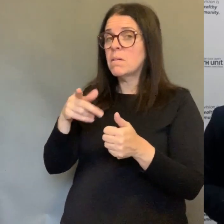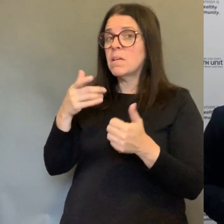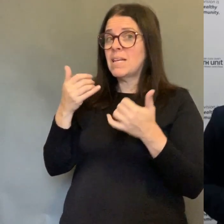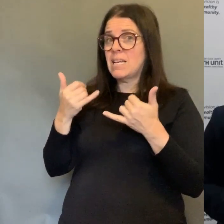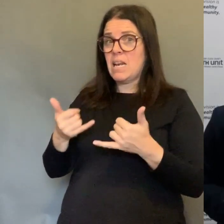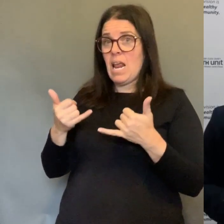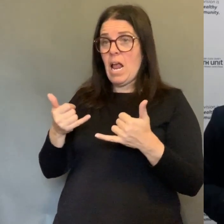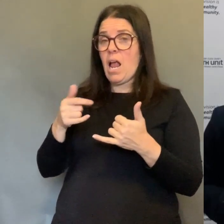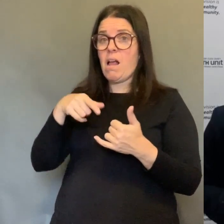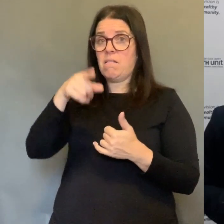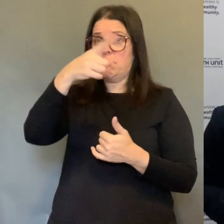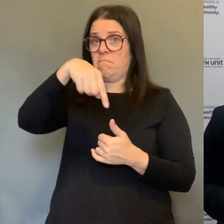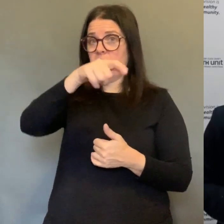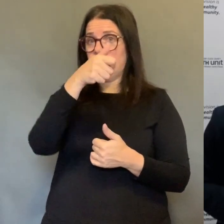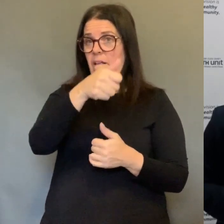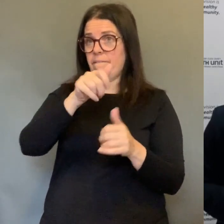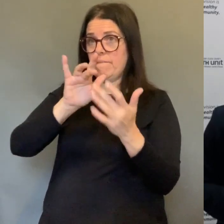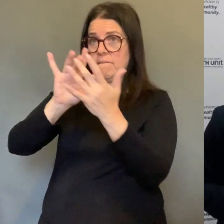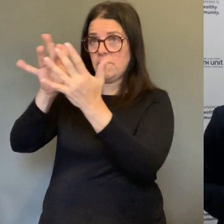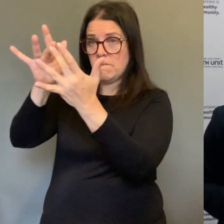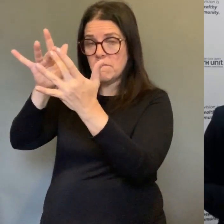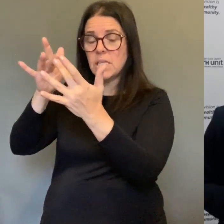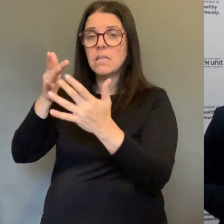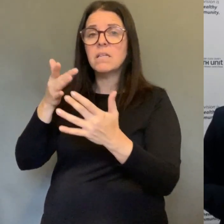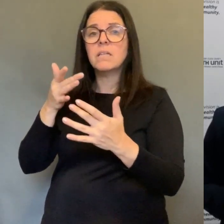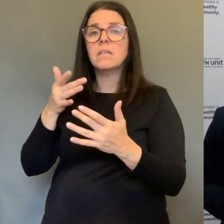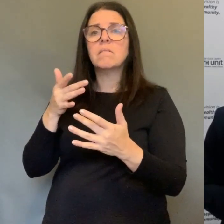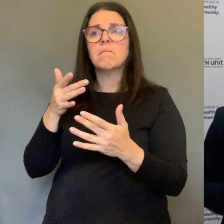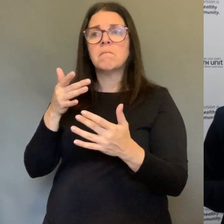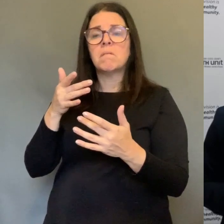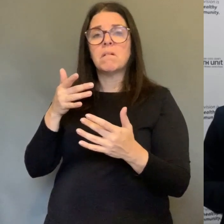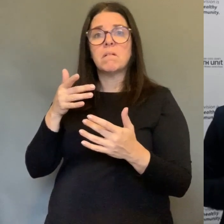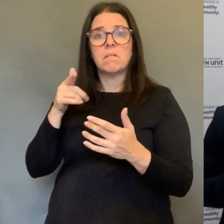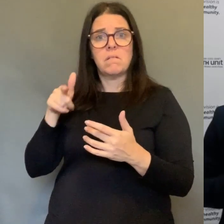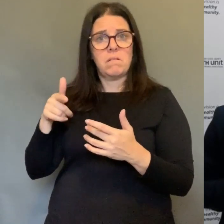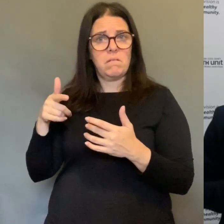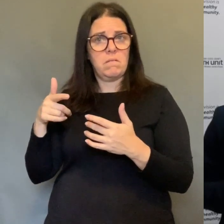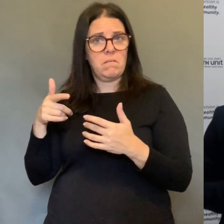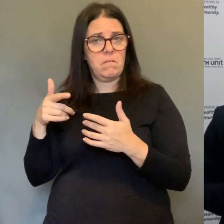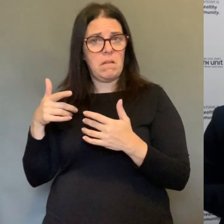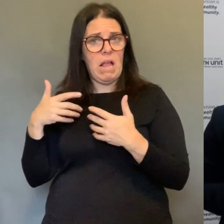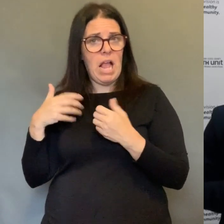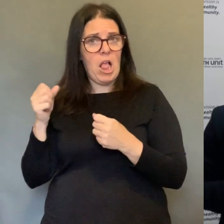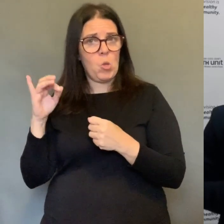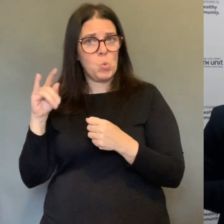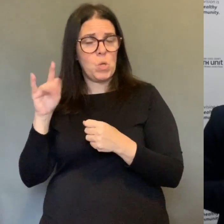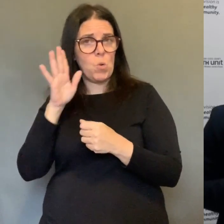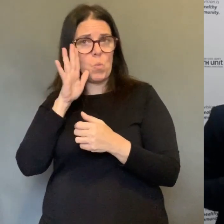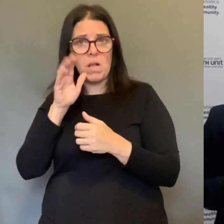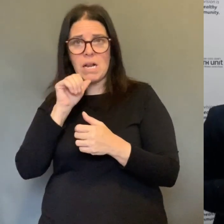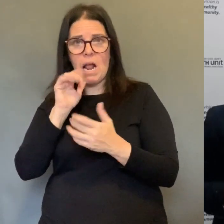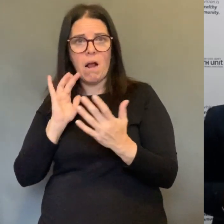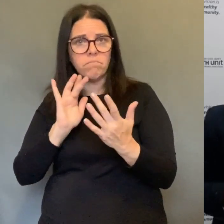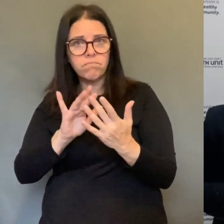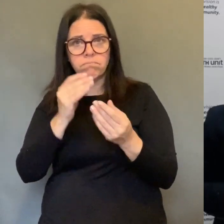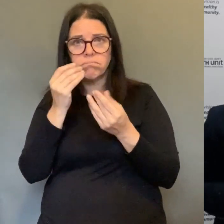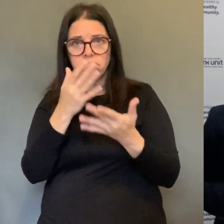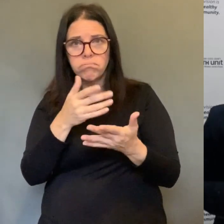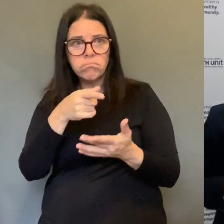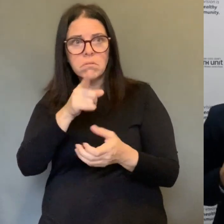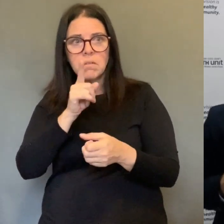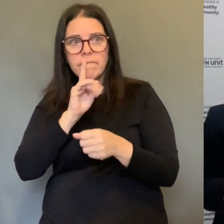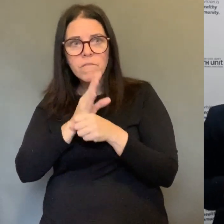positive cases in the community. That is part of the case and contact management, and not only just the cases, anyone who they have come in contact